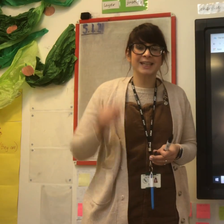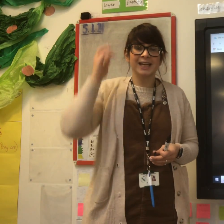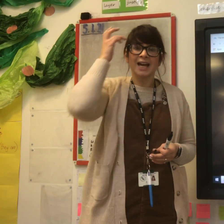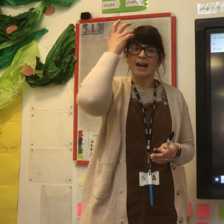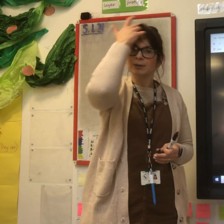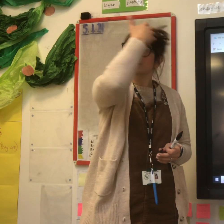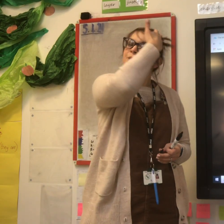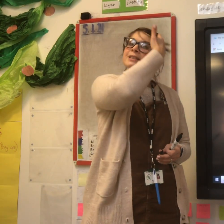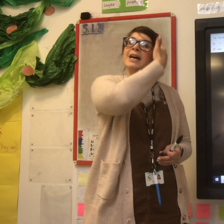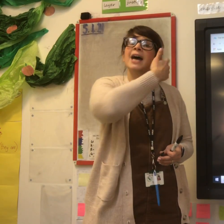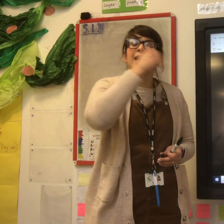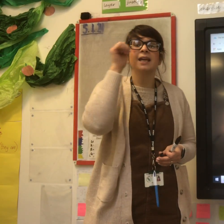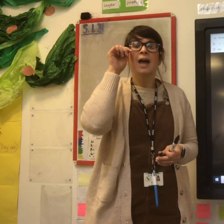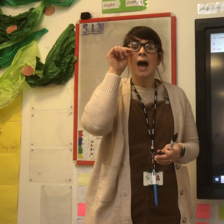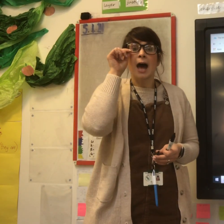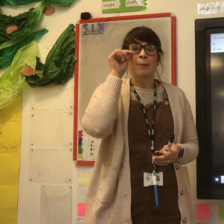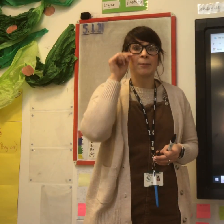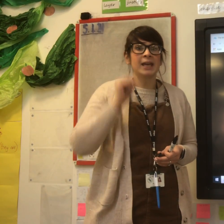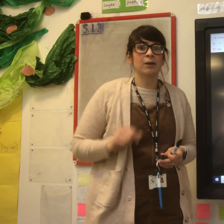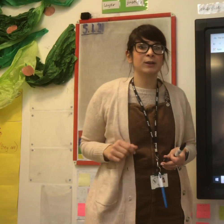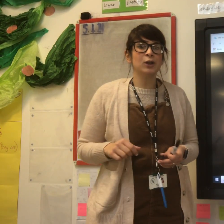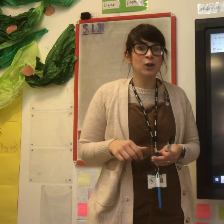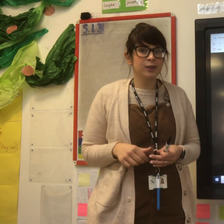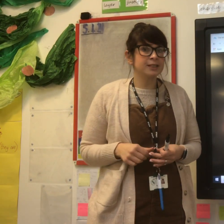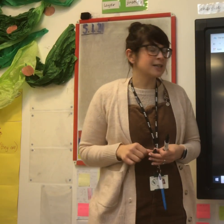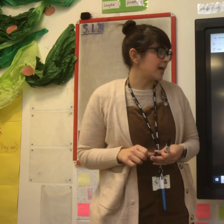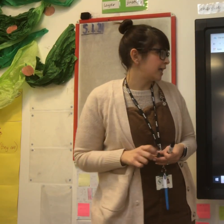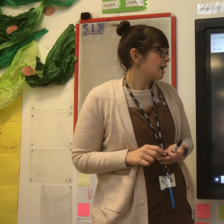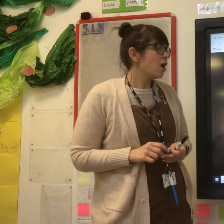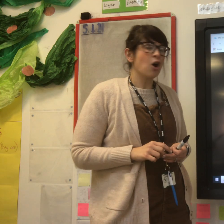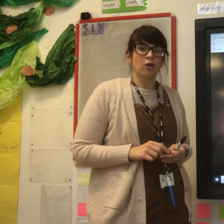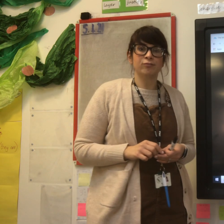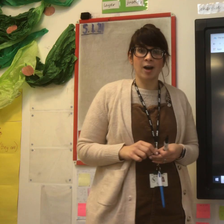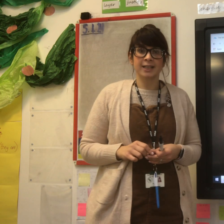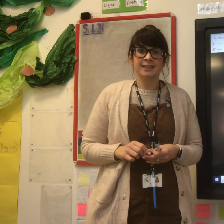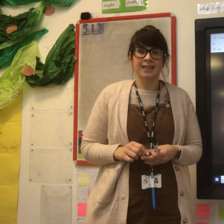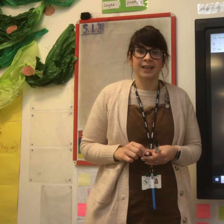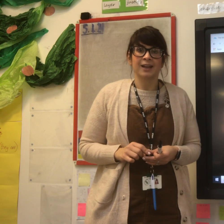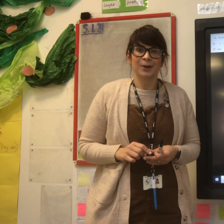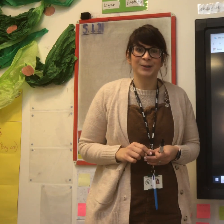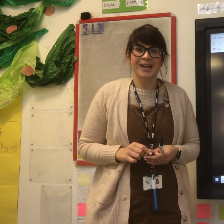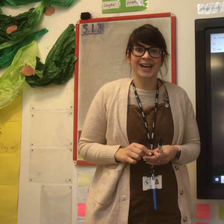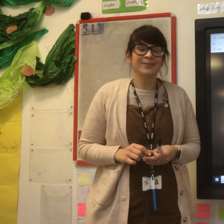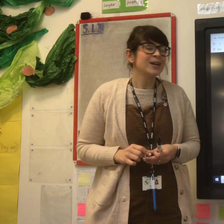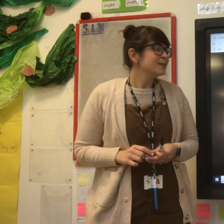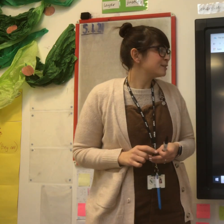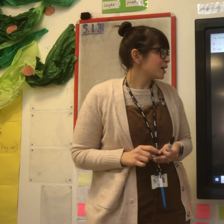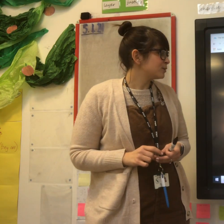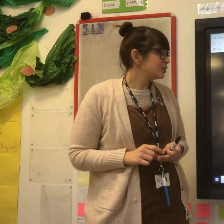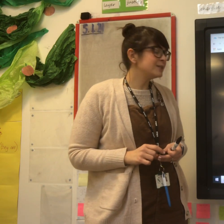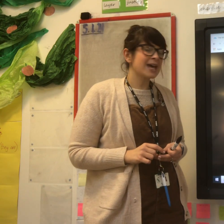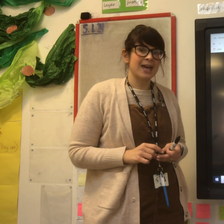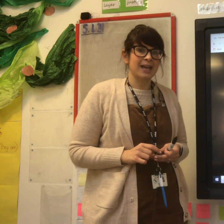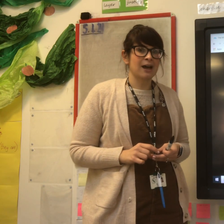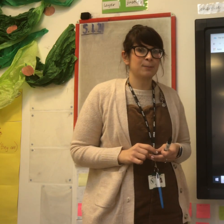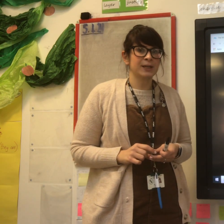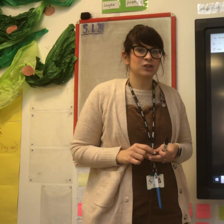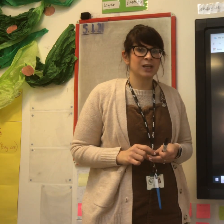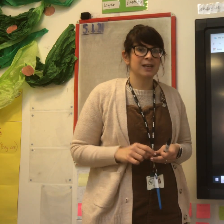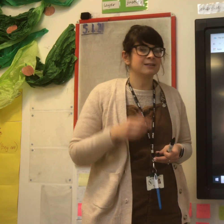everybody, how are you today? I'm here with another day of writing, okay? So today our picture is,